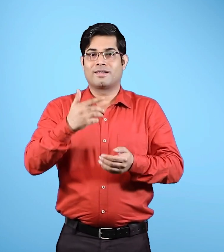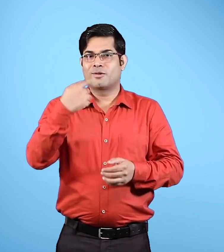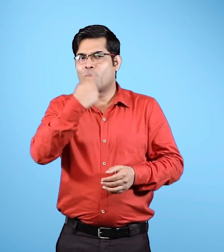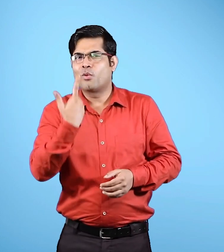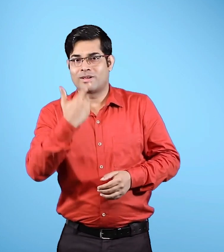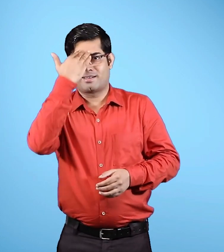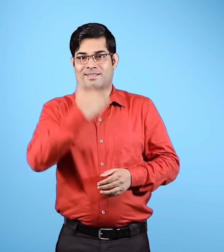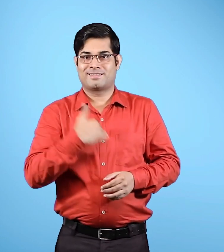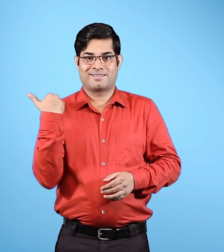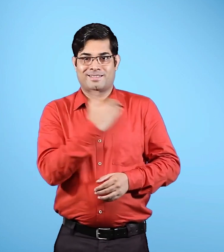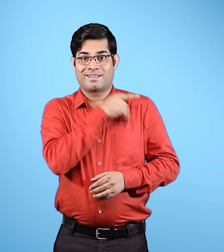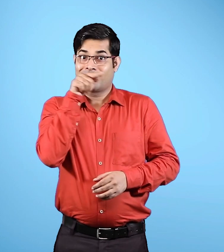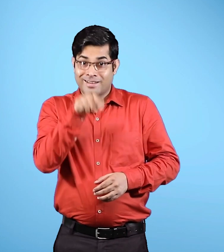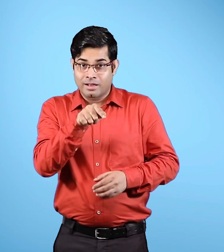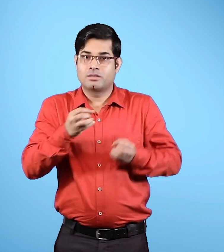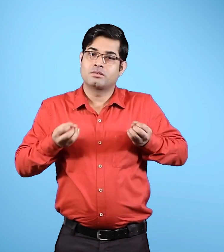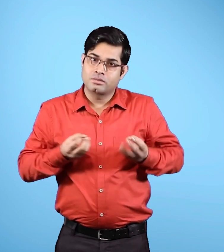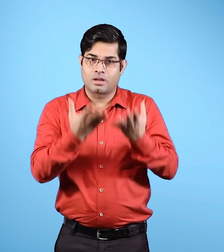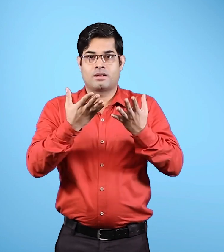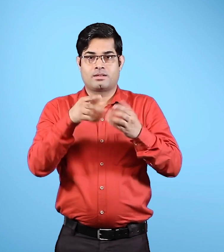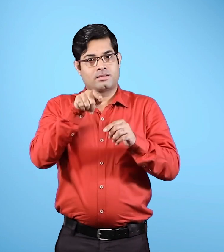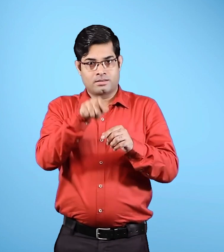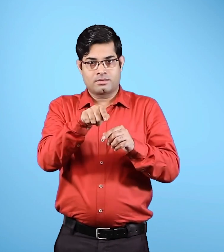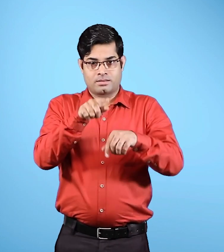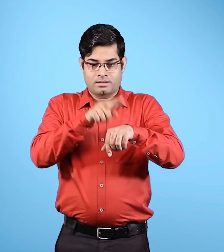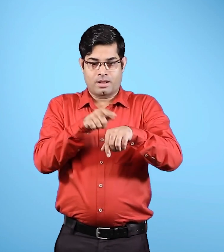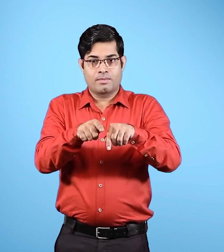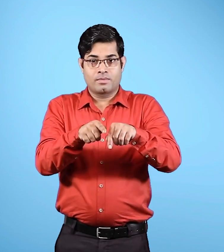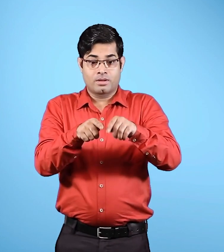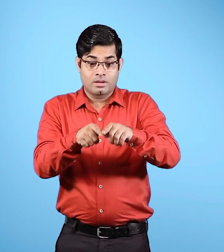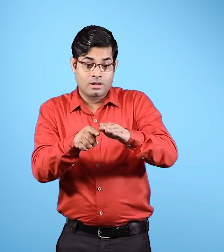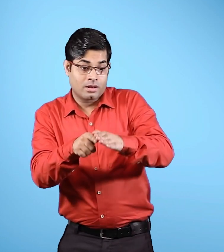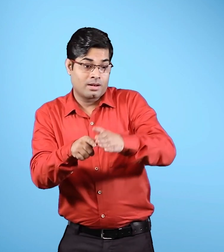birth of Jesus Christ, the founder of Christianity.